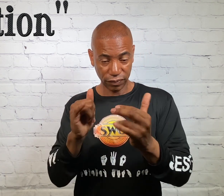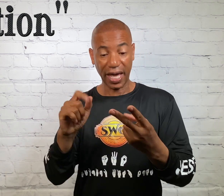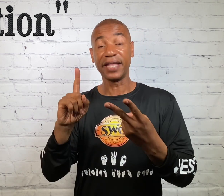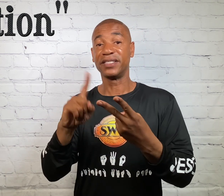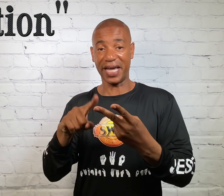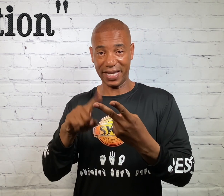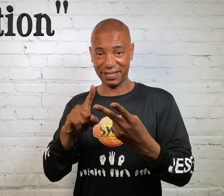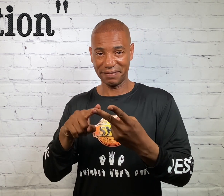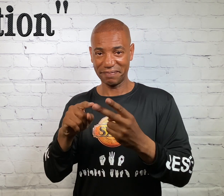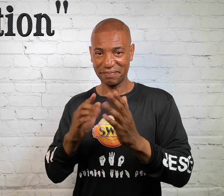and the second.